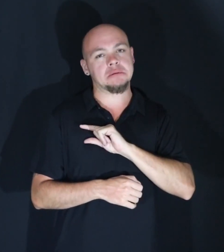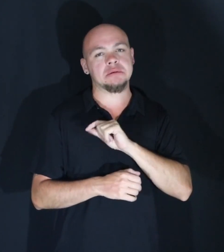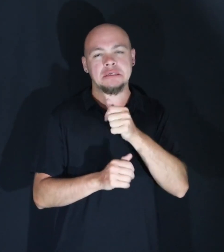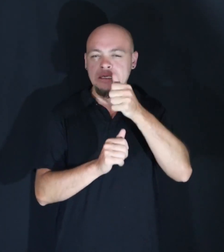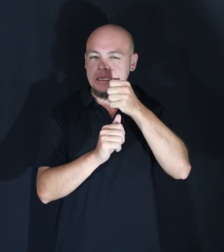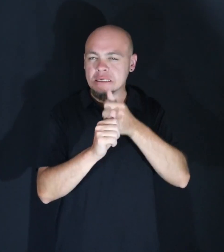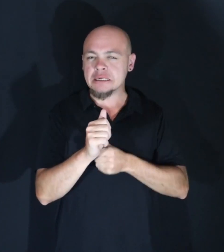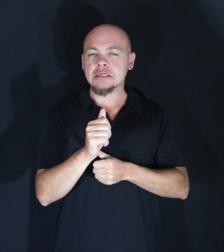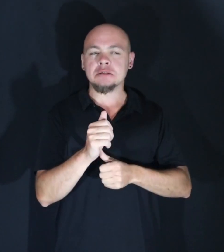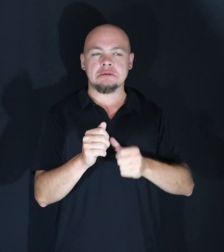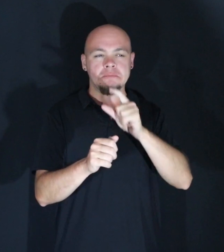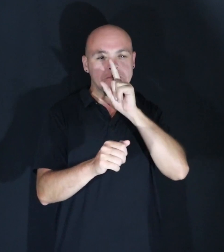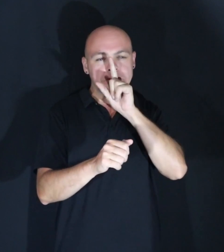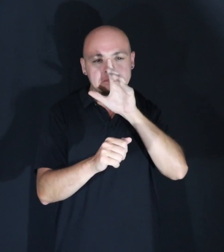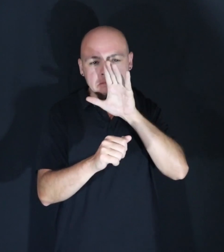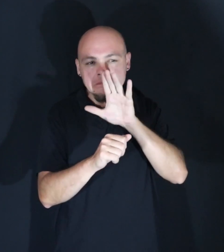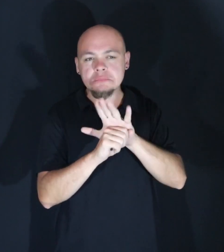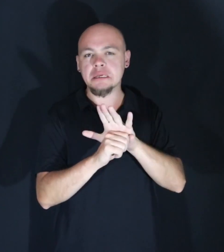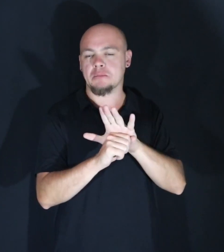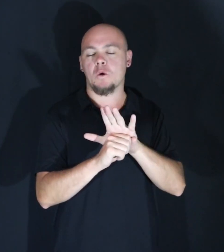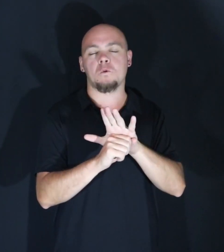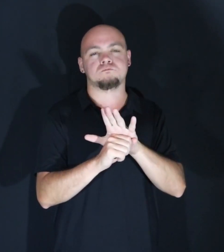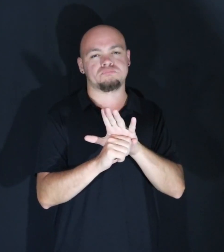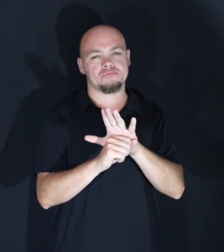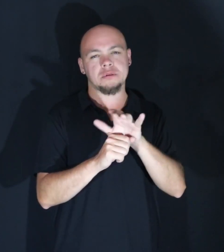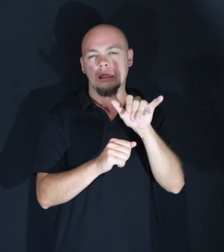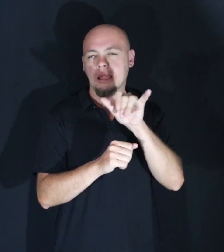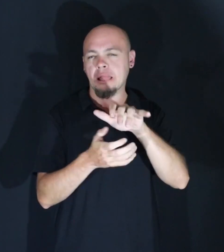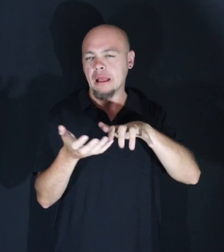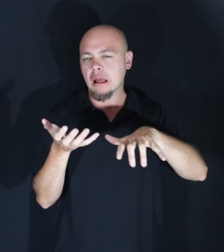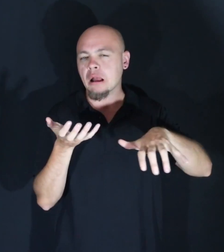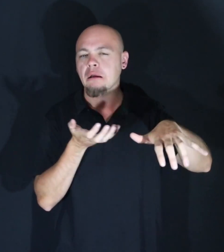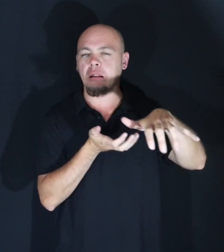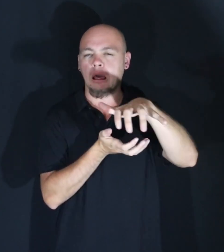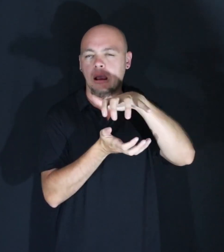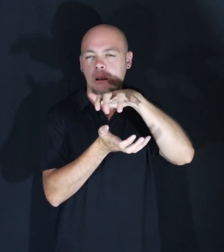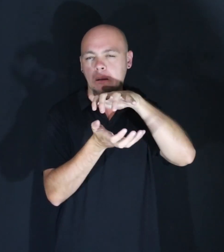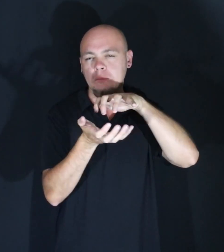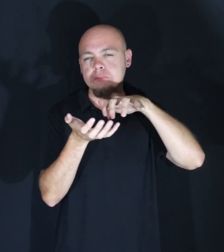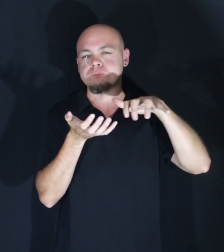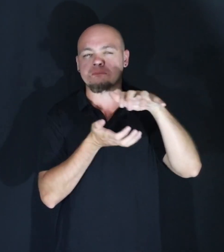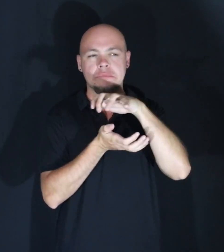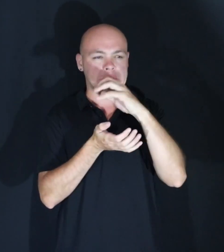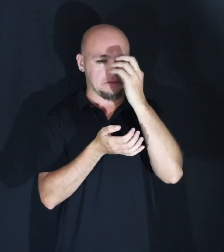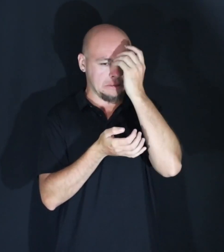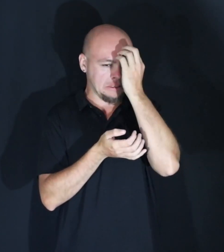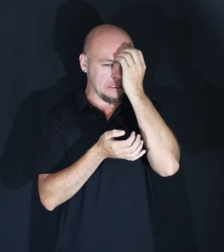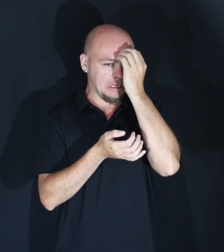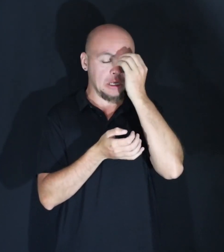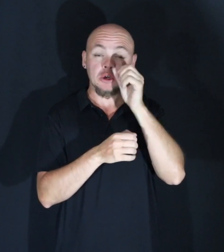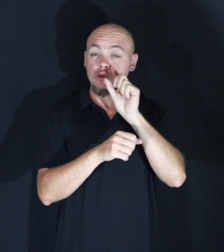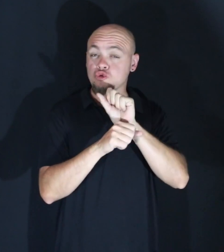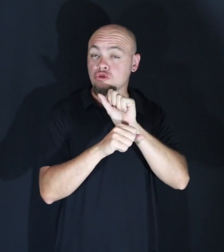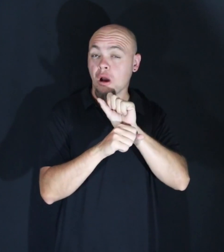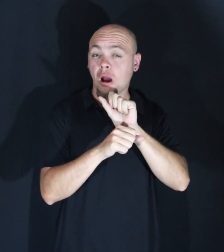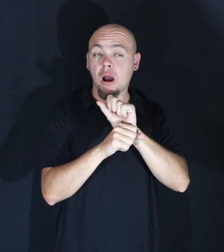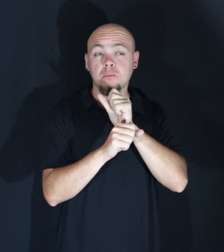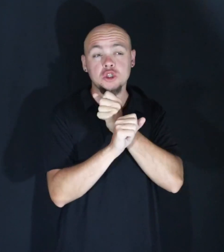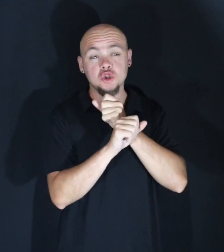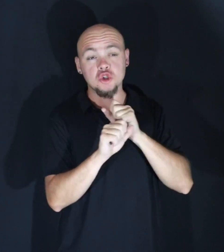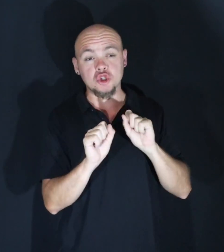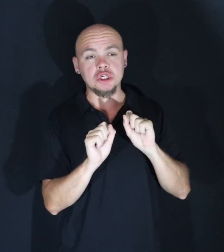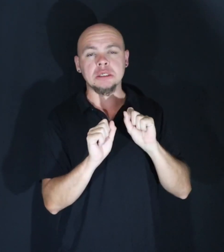financial commitment loomed like a storm cloud. In my head, I went from having a job and security to